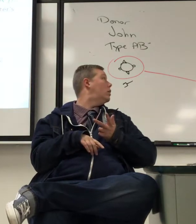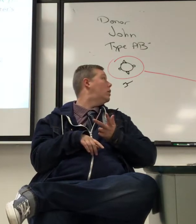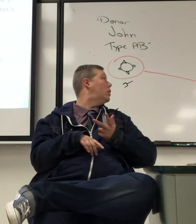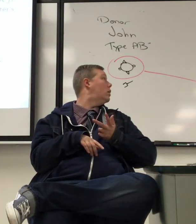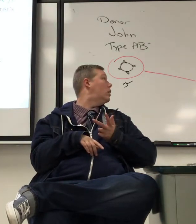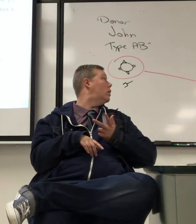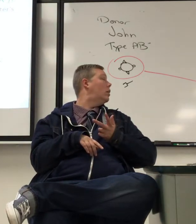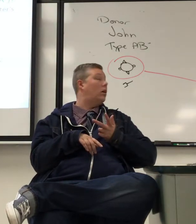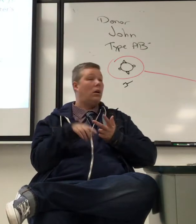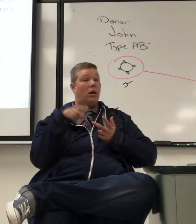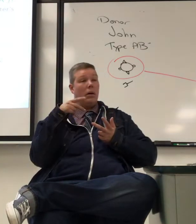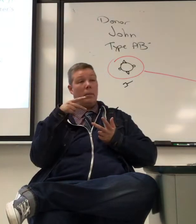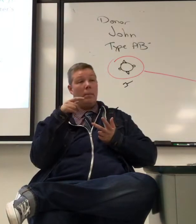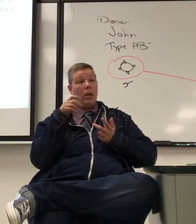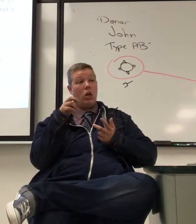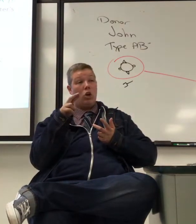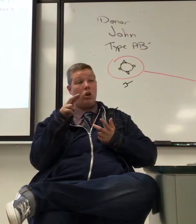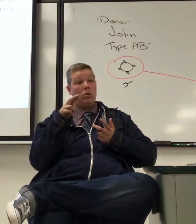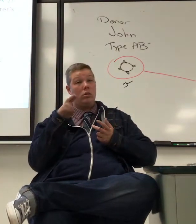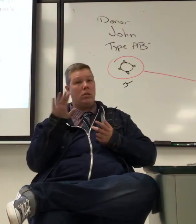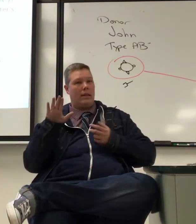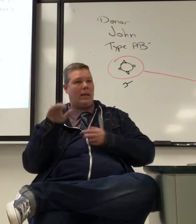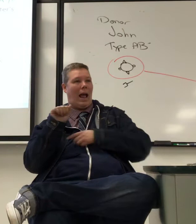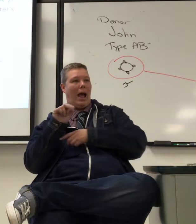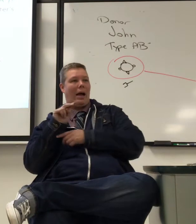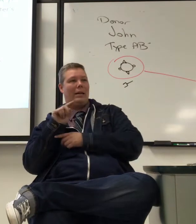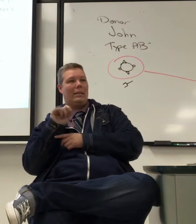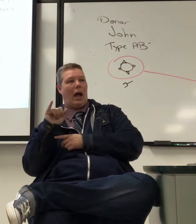Peter's B antibody will attack it.